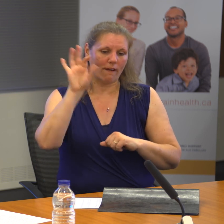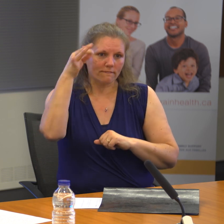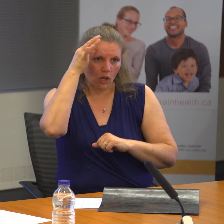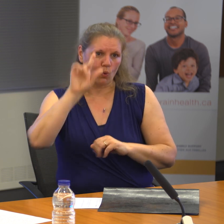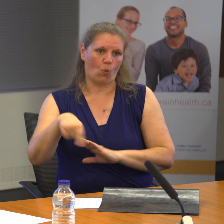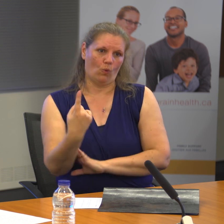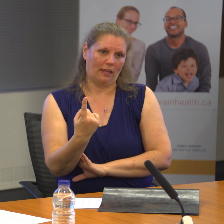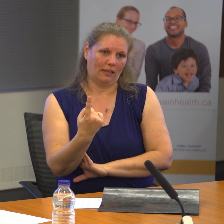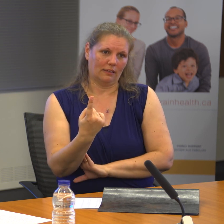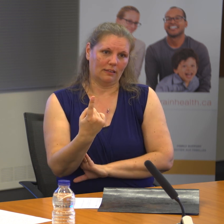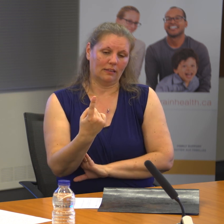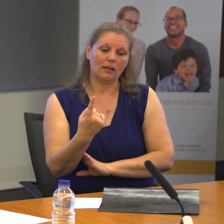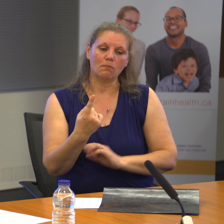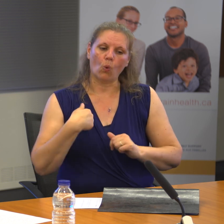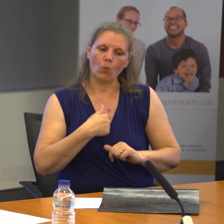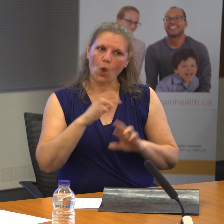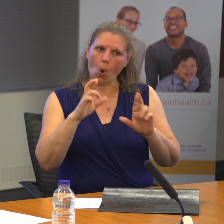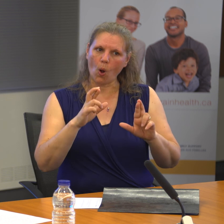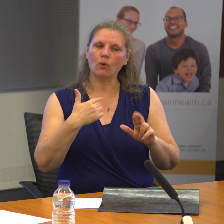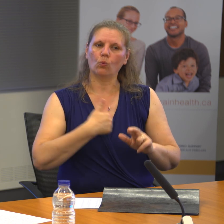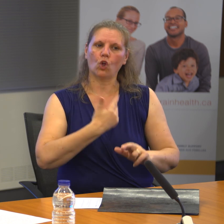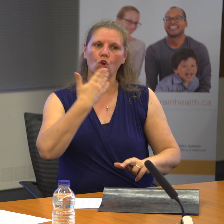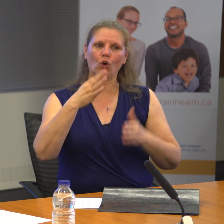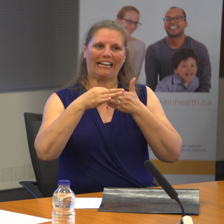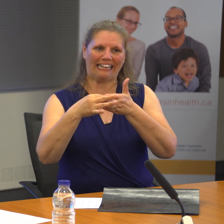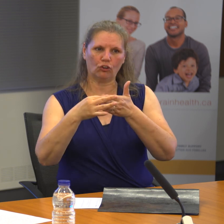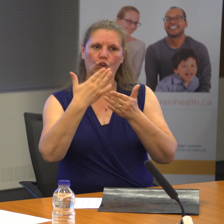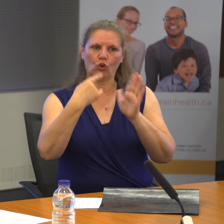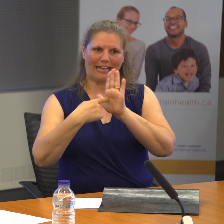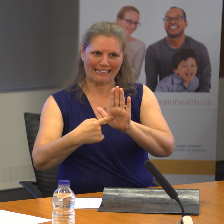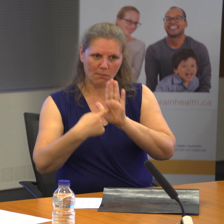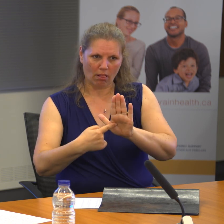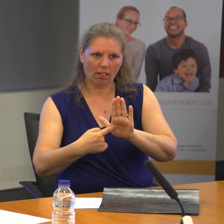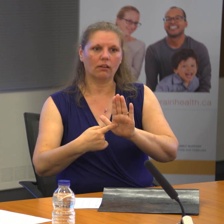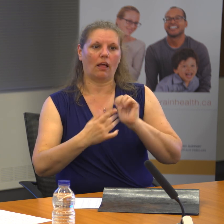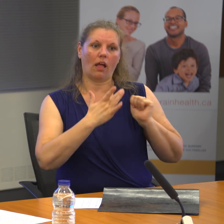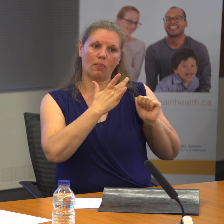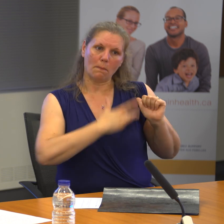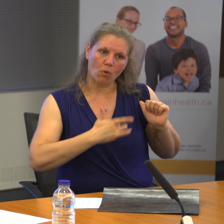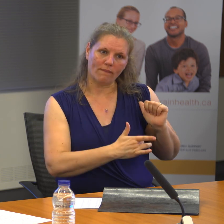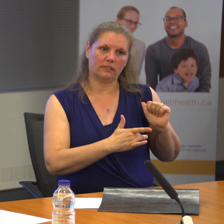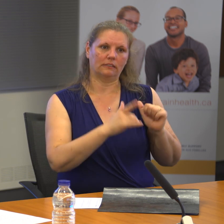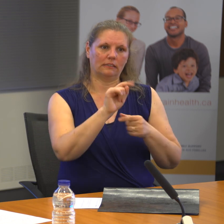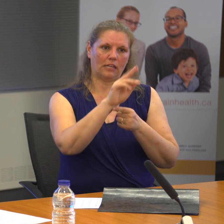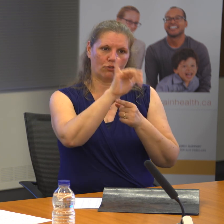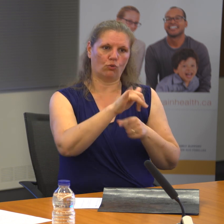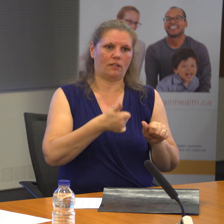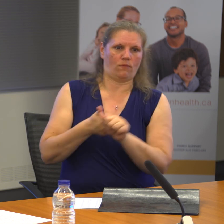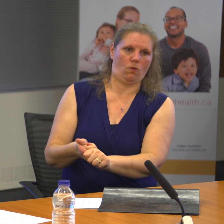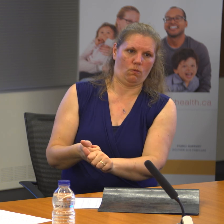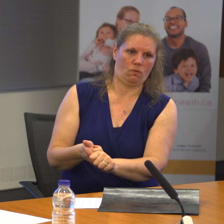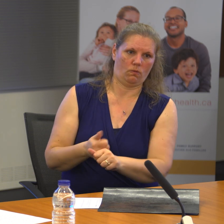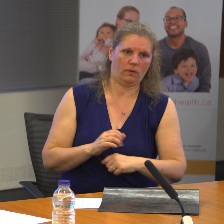But we hope we take a leadership position. We'll work with the provinces and territories.